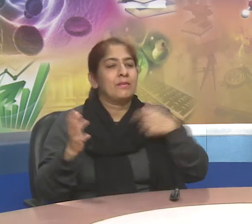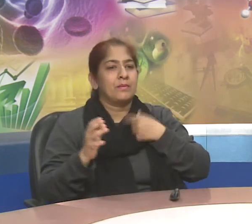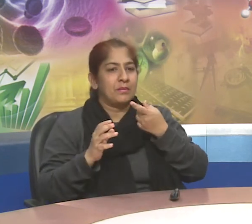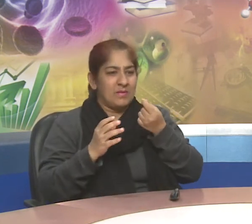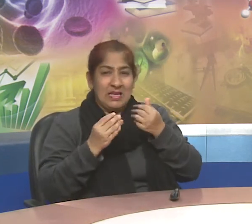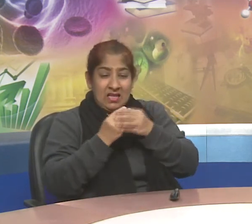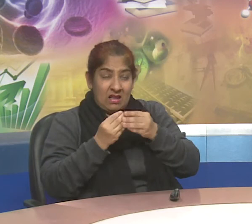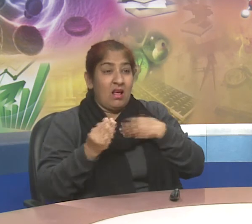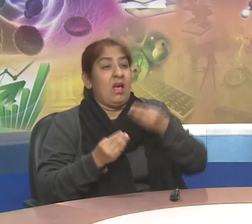Payment.